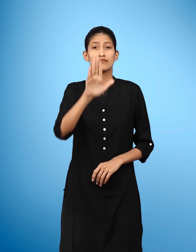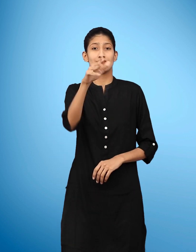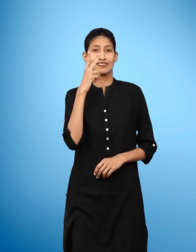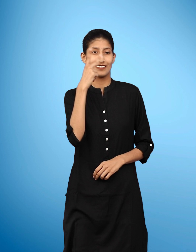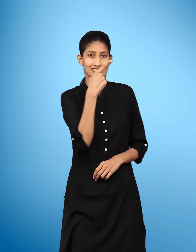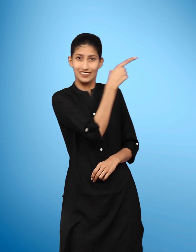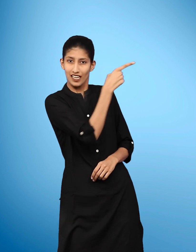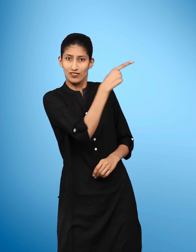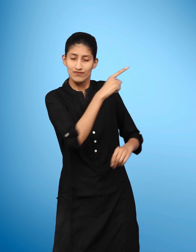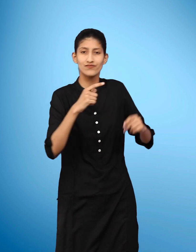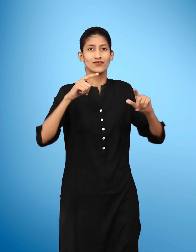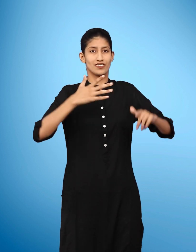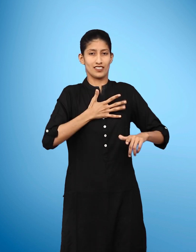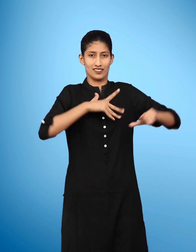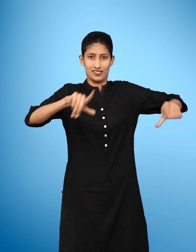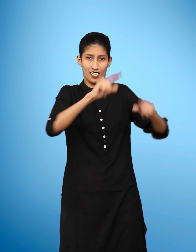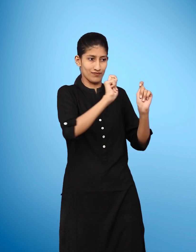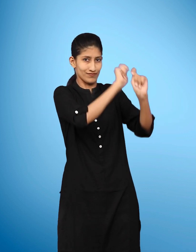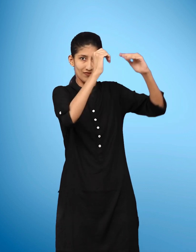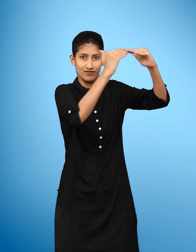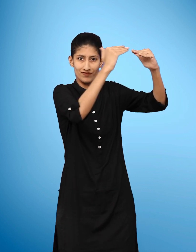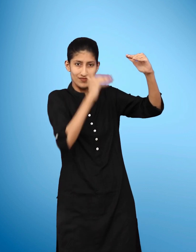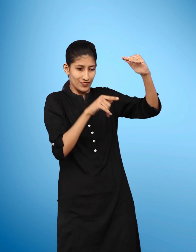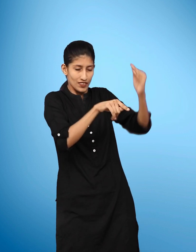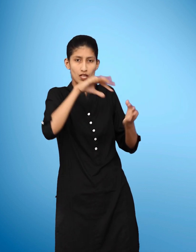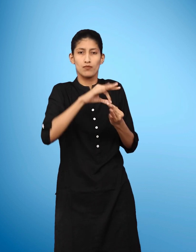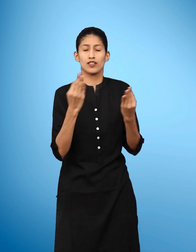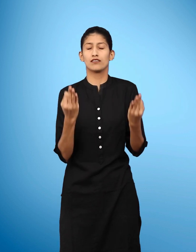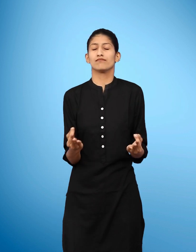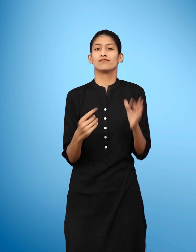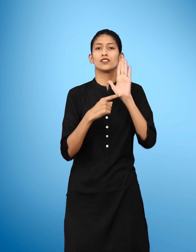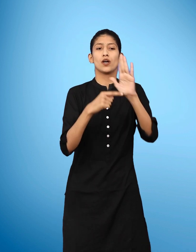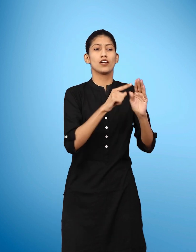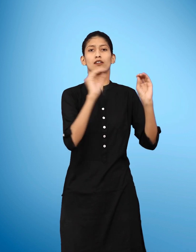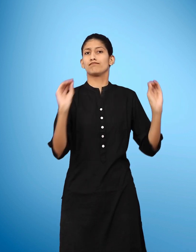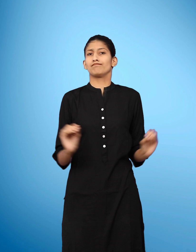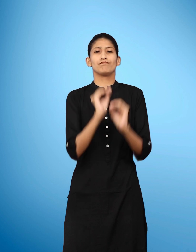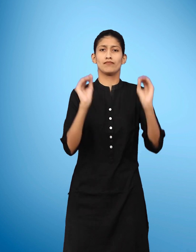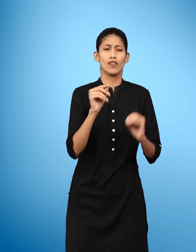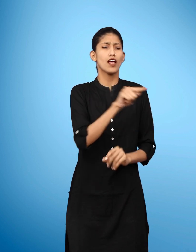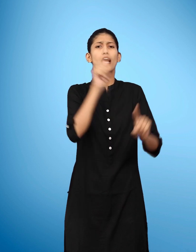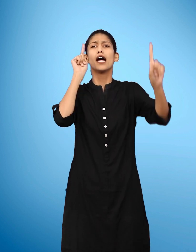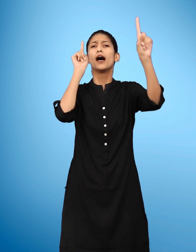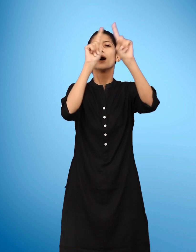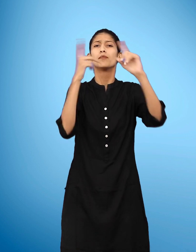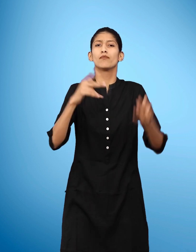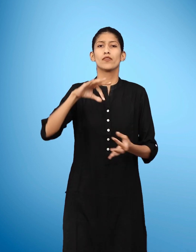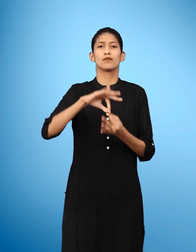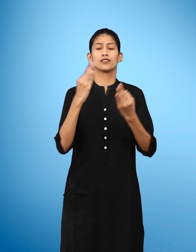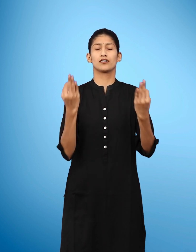Look at the tree and the empty seat below it. Sculptors carved this to indicate that the Buddha